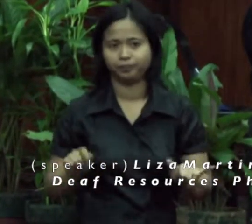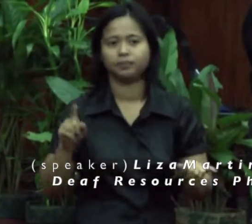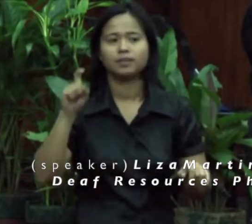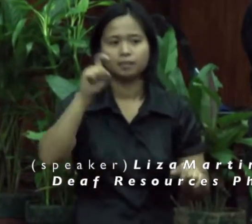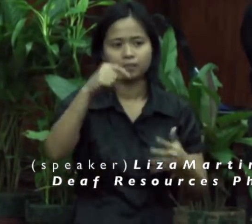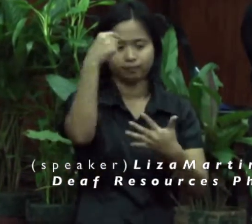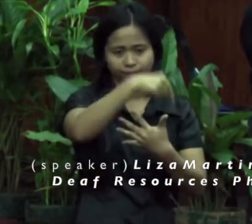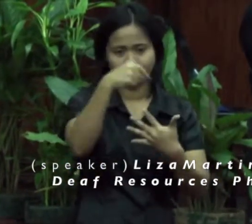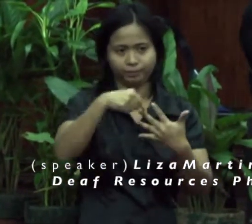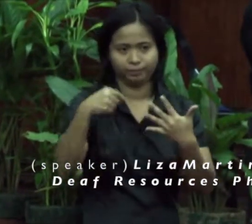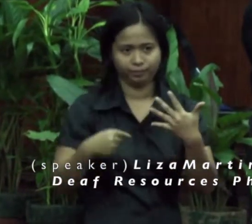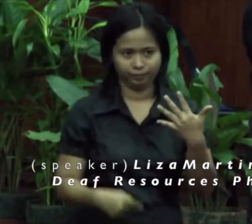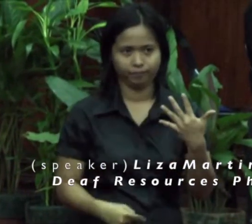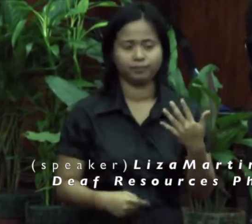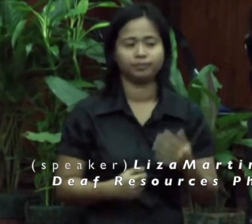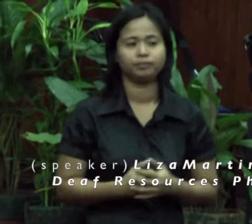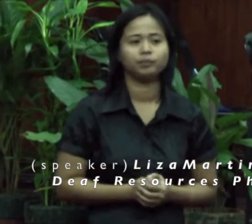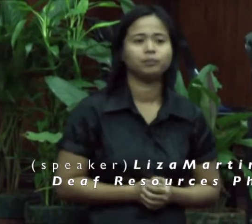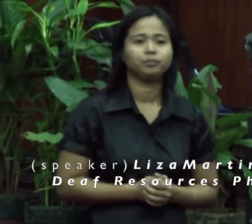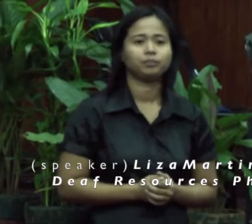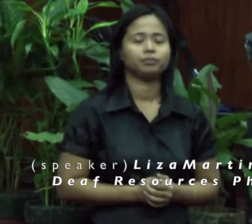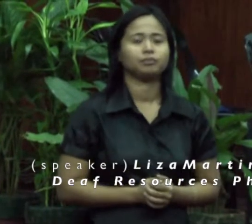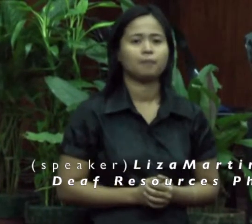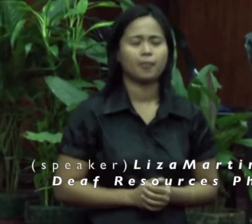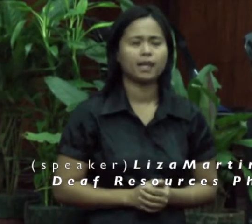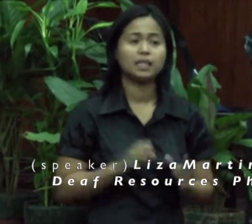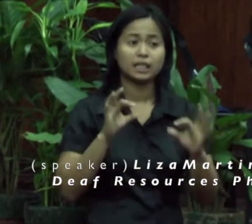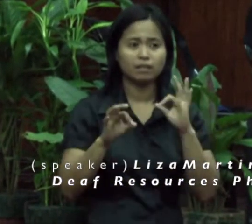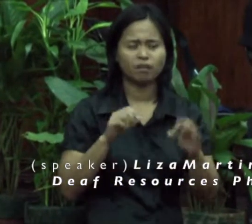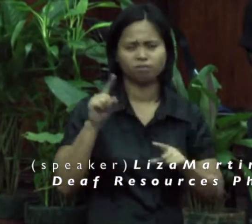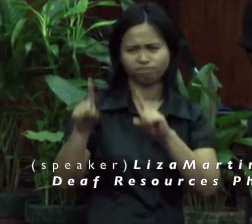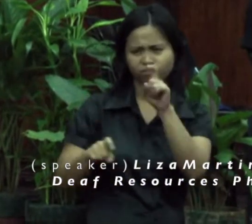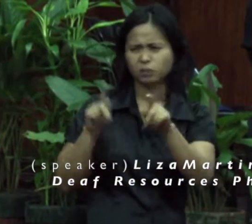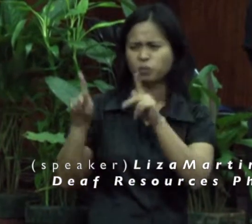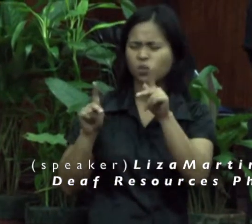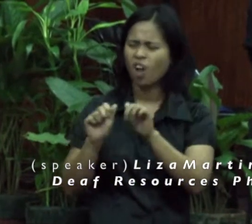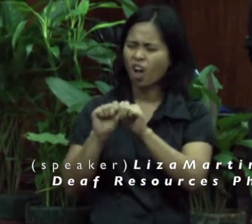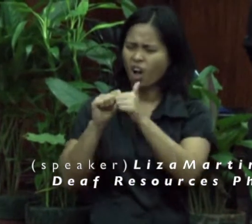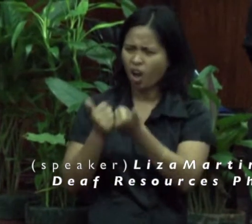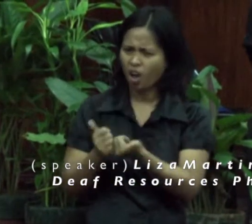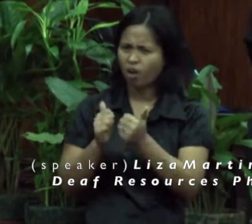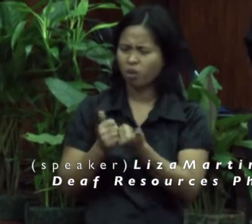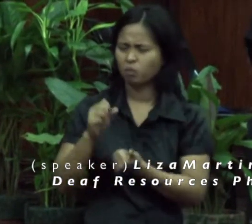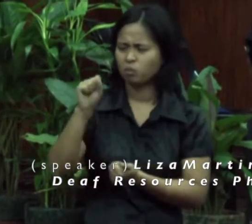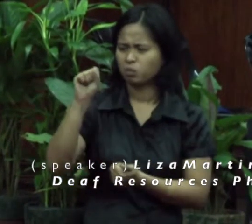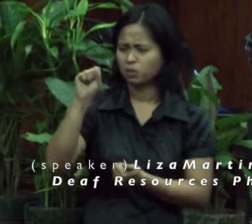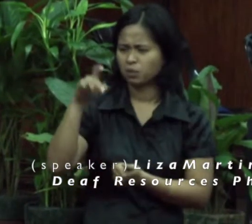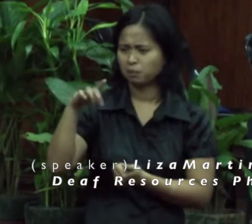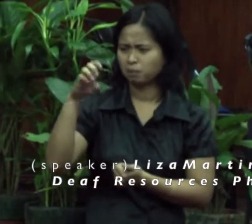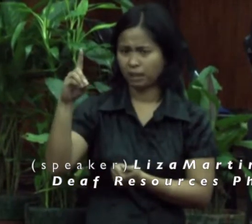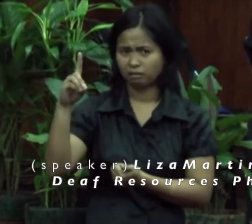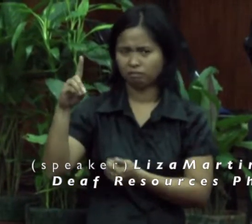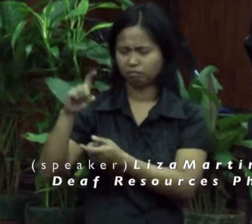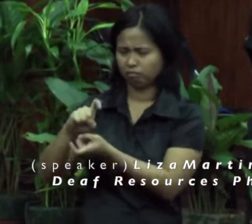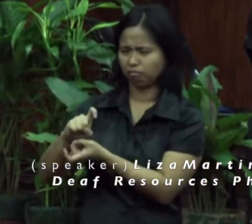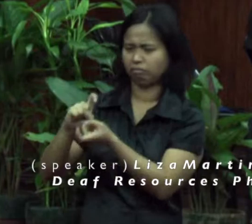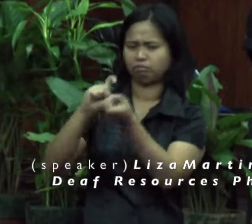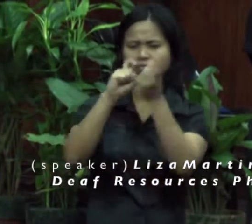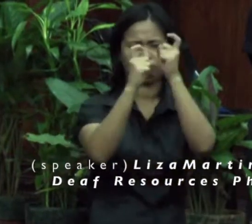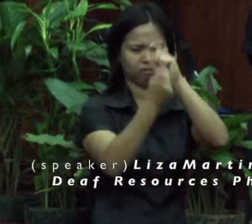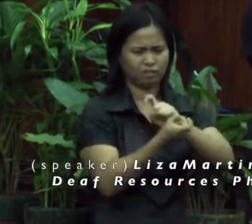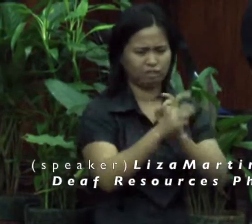have several components. And usually, when you ask people, how do you shift from special education